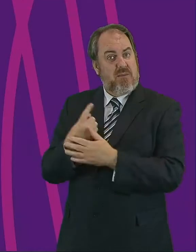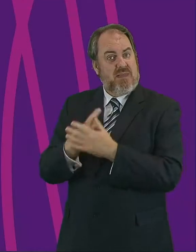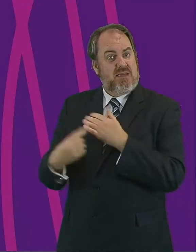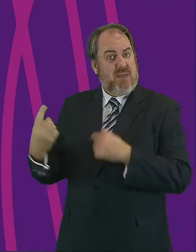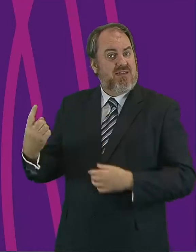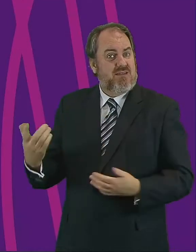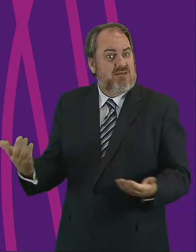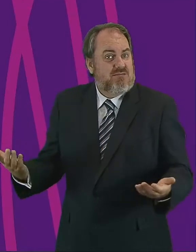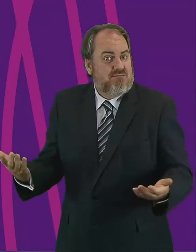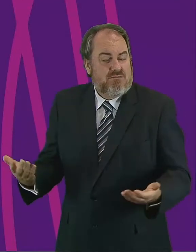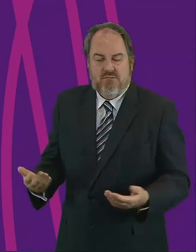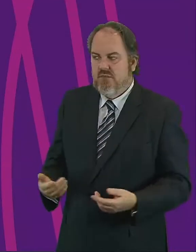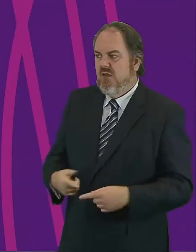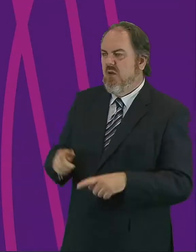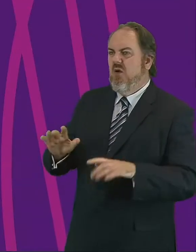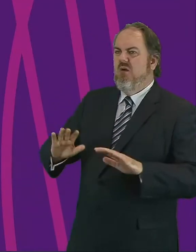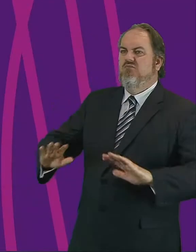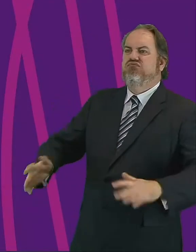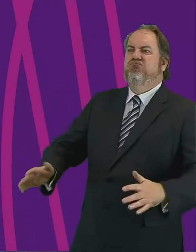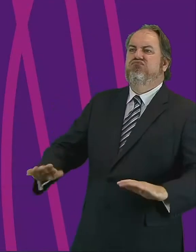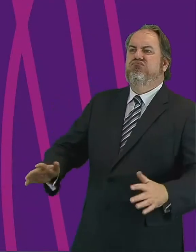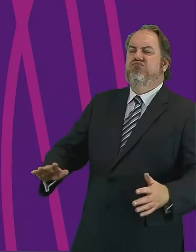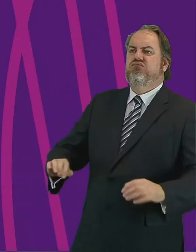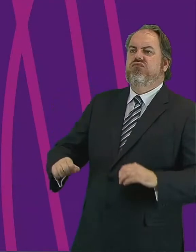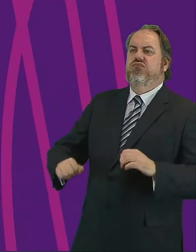Secretary. Well,